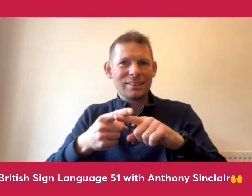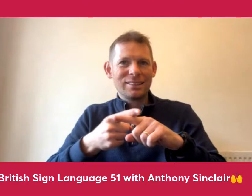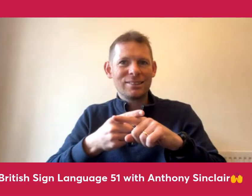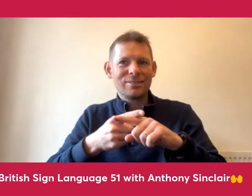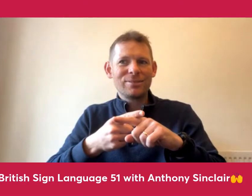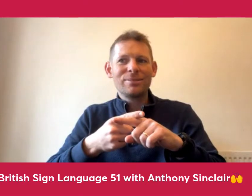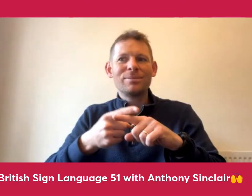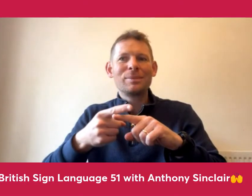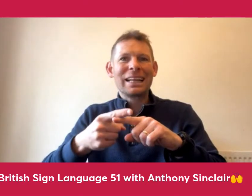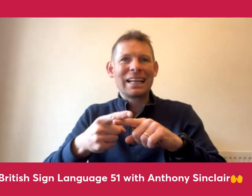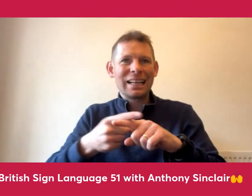England,